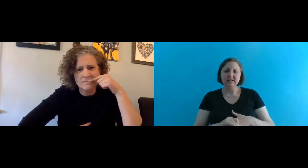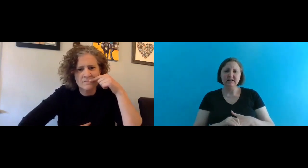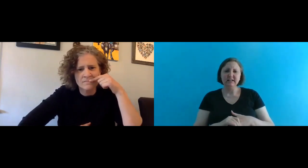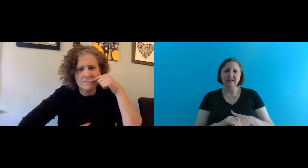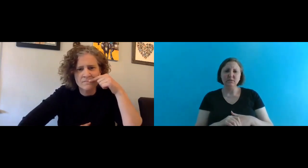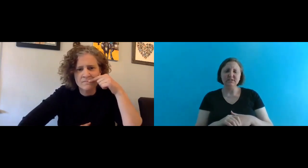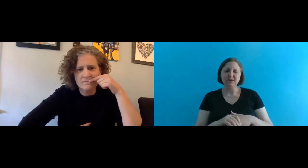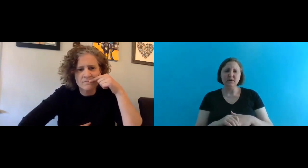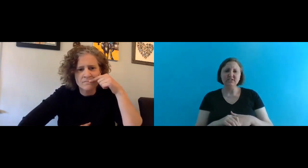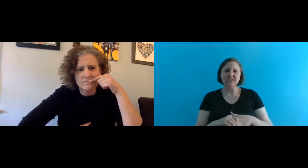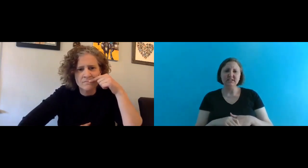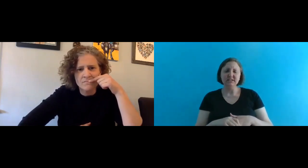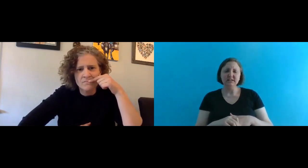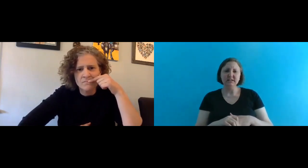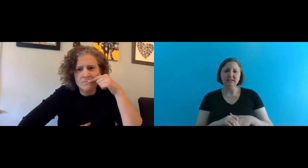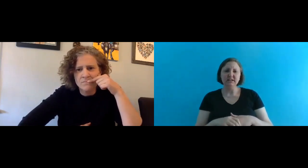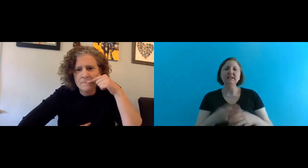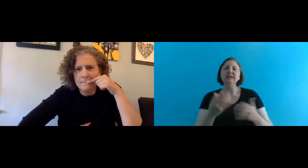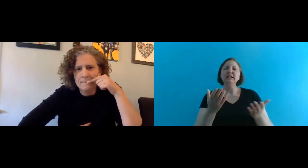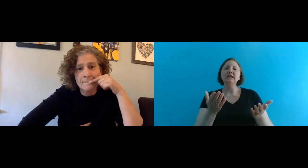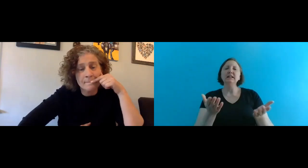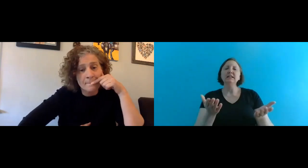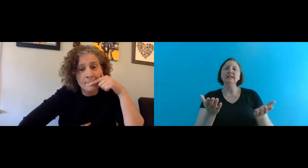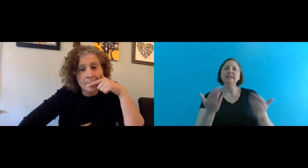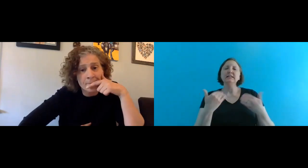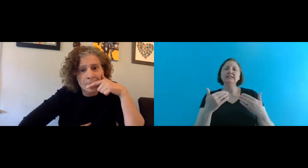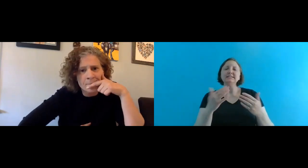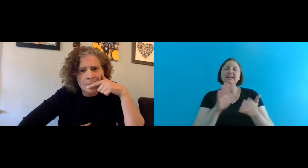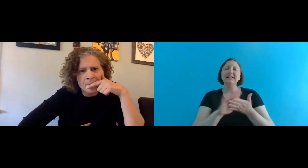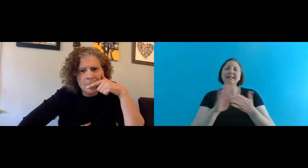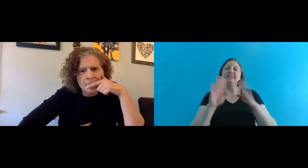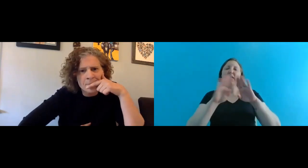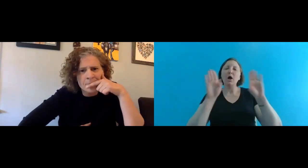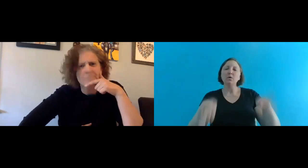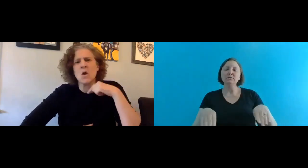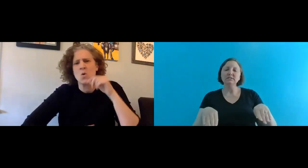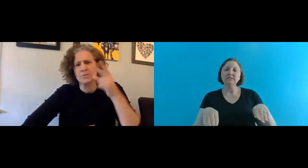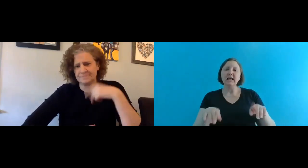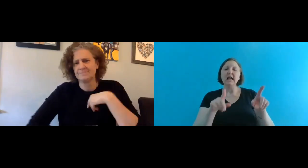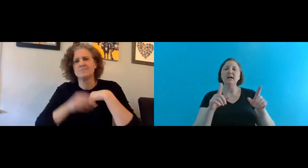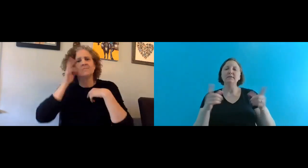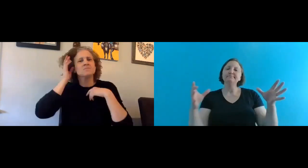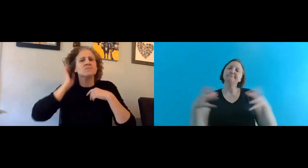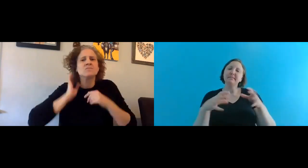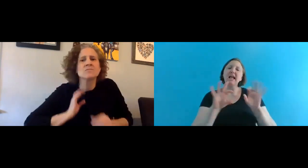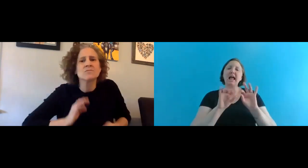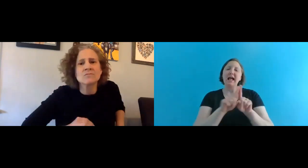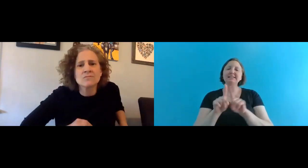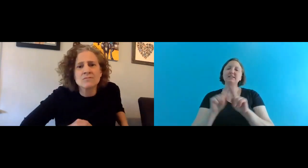Is there a question? Let's clean the house as a family.